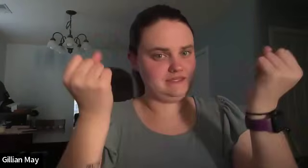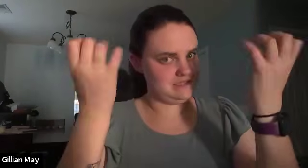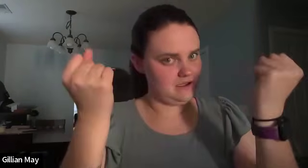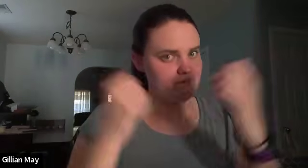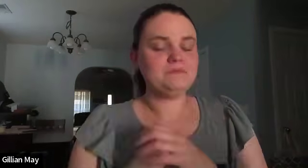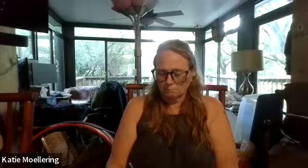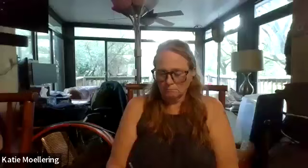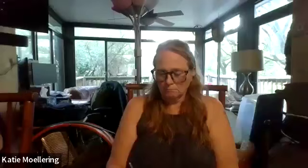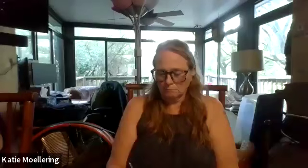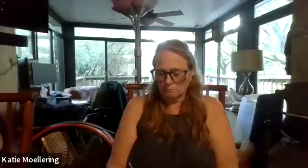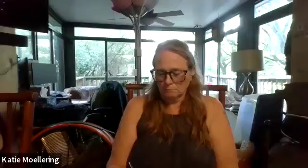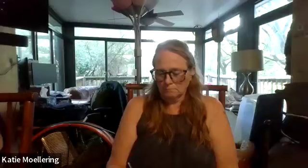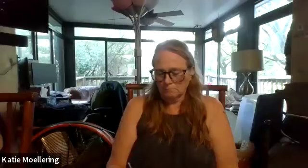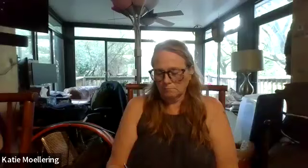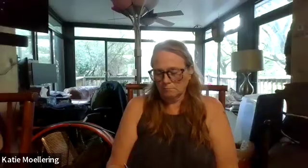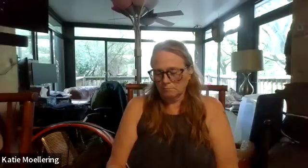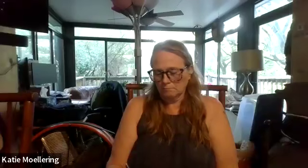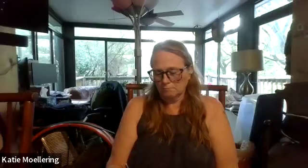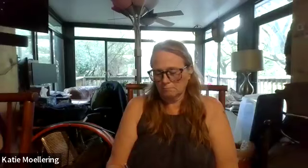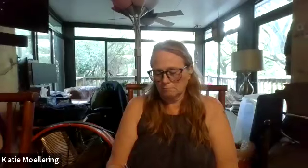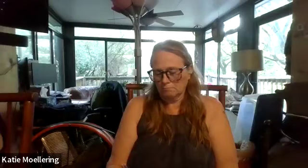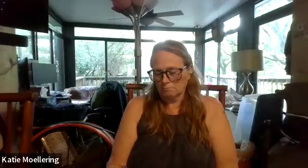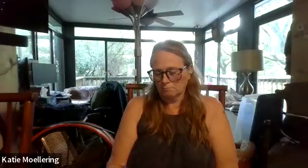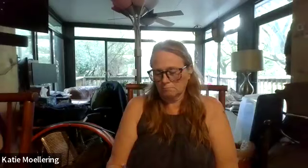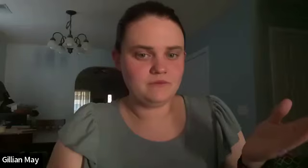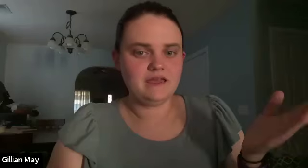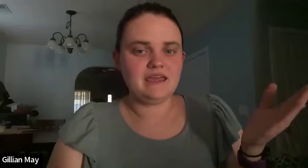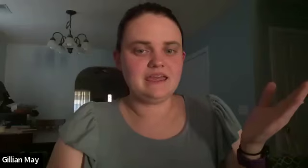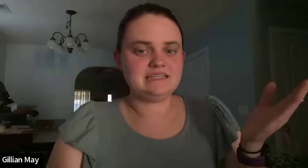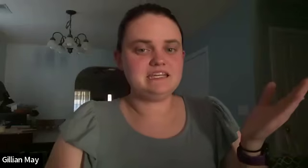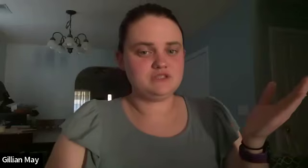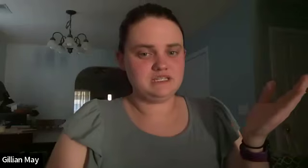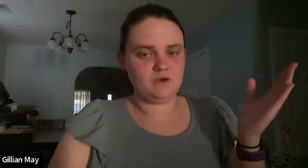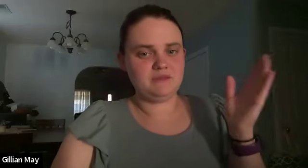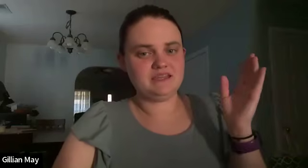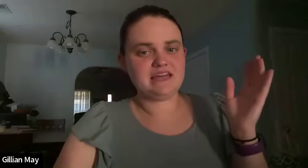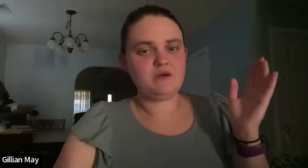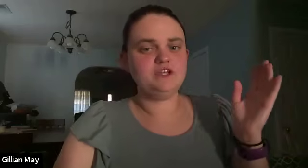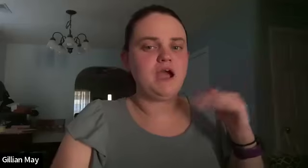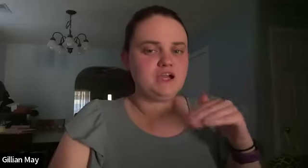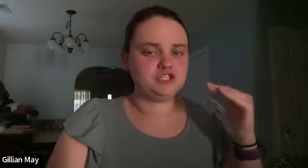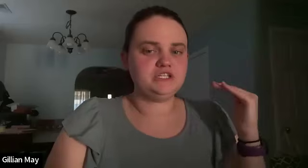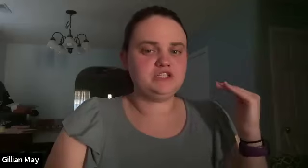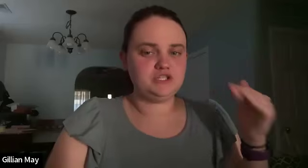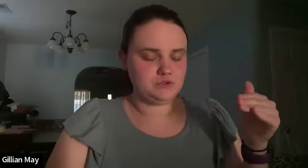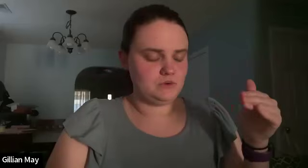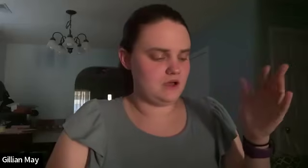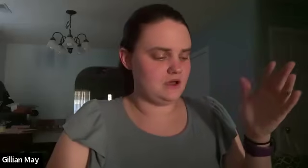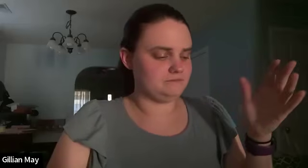then sign. Now with that though, who is an interesting one because that one you actually do